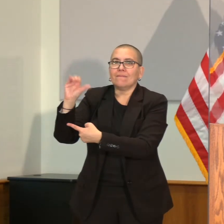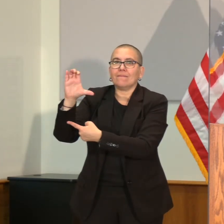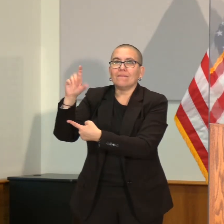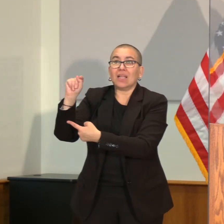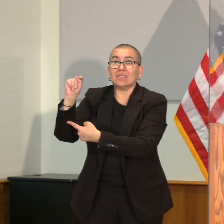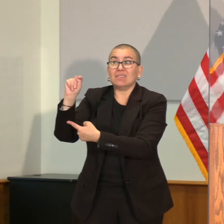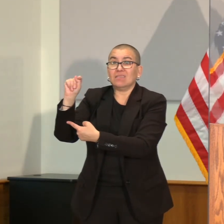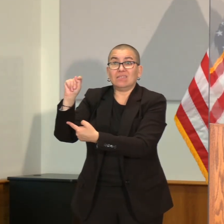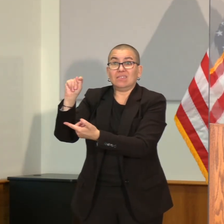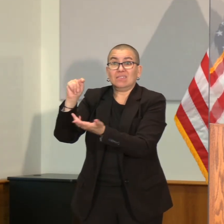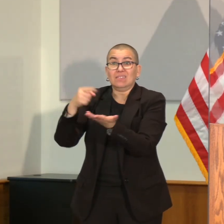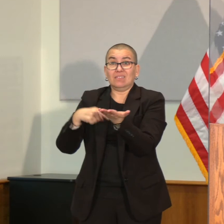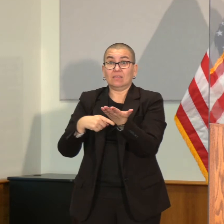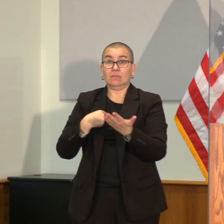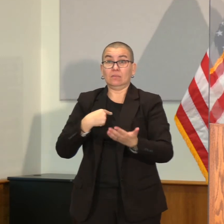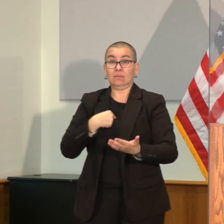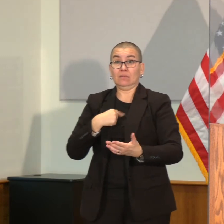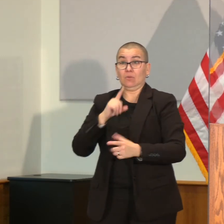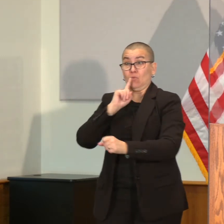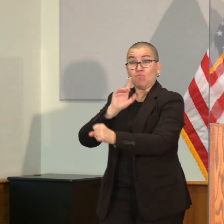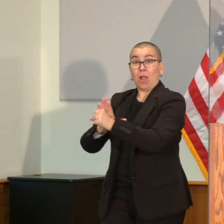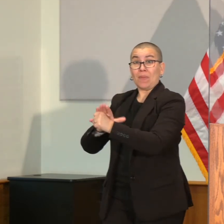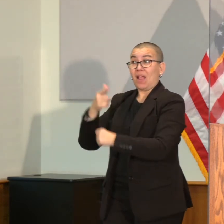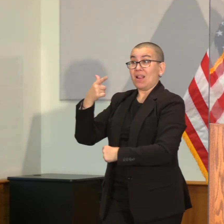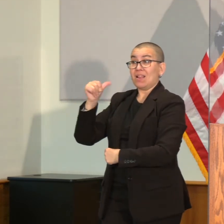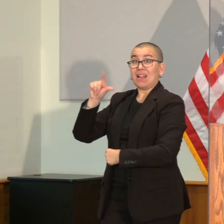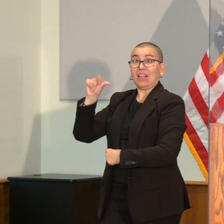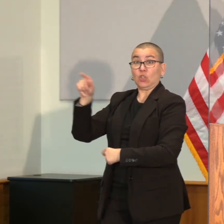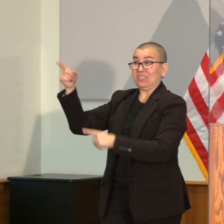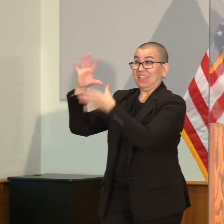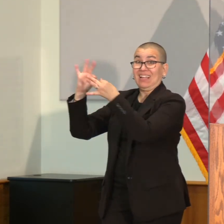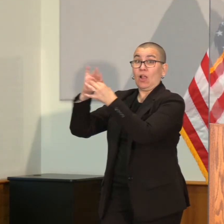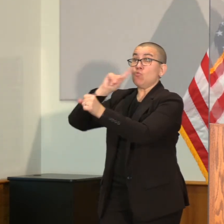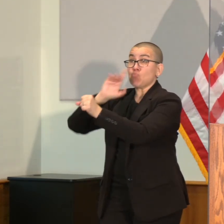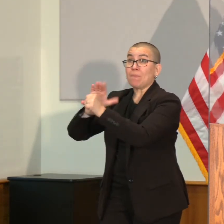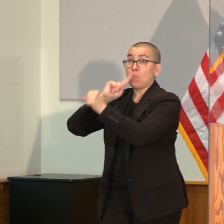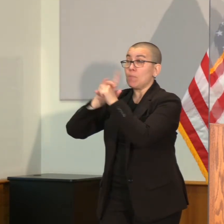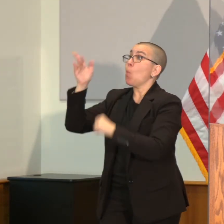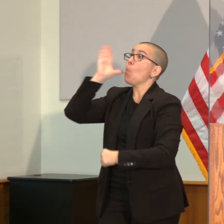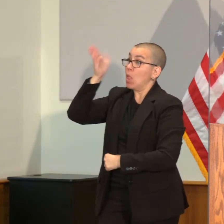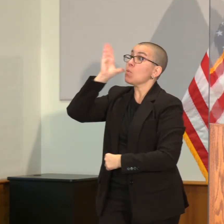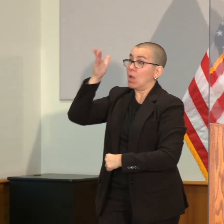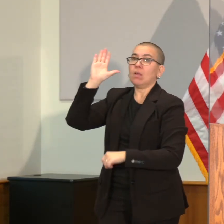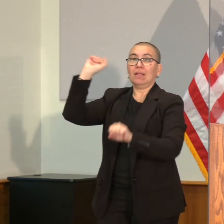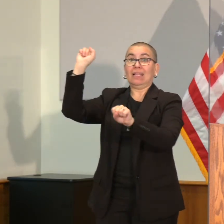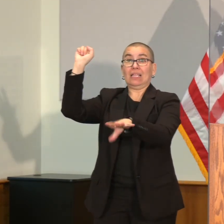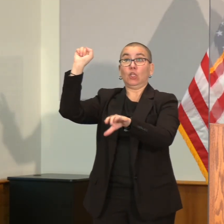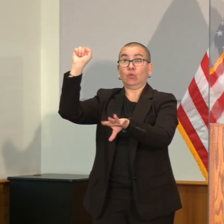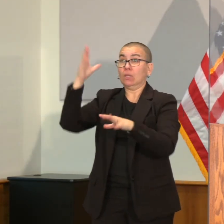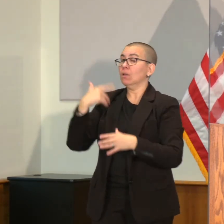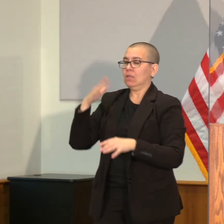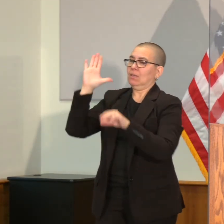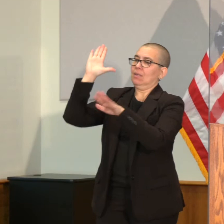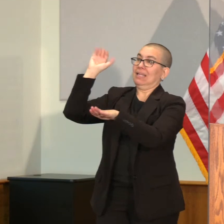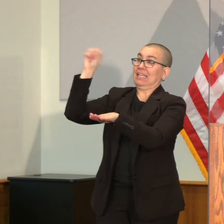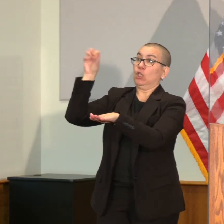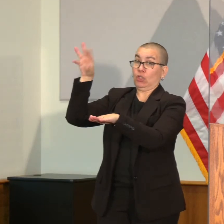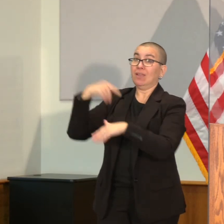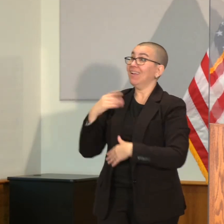were promised hearings and they didn't happen. That is not politicizing. That is a factual part of a story. That belongs in the news, not the opinion